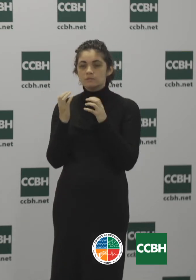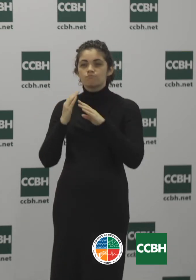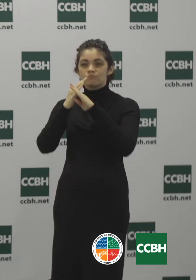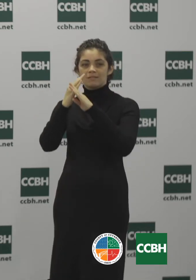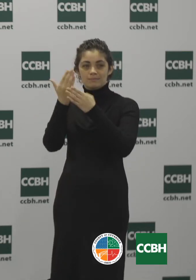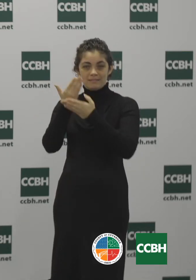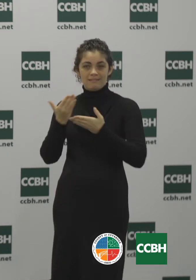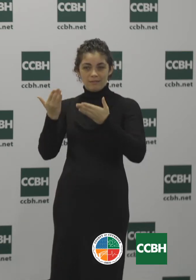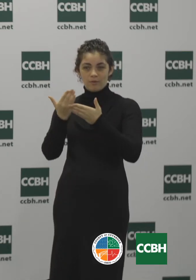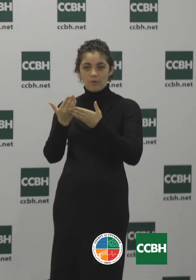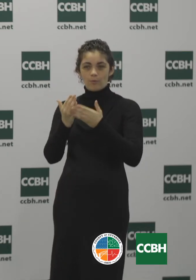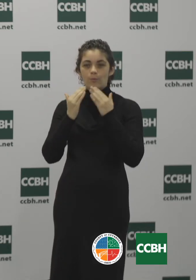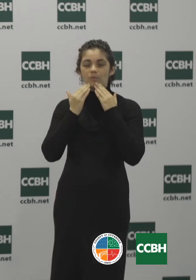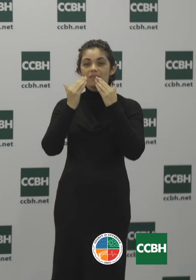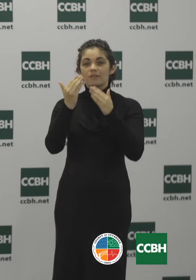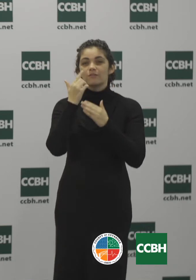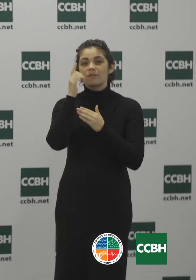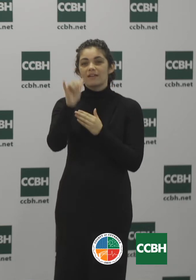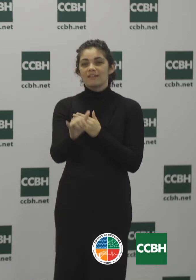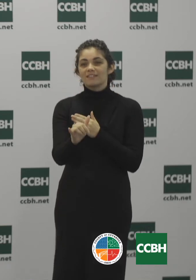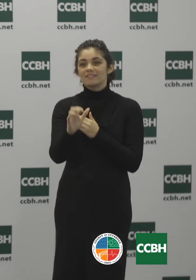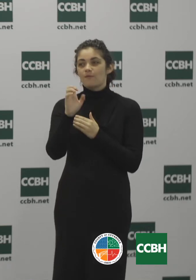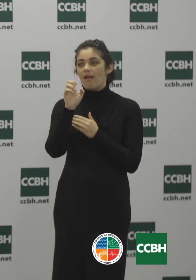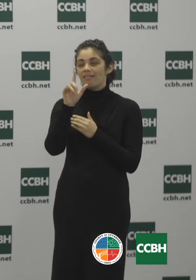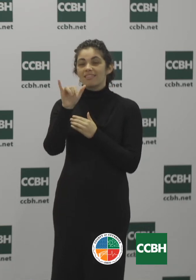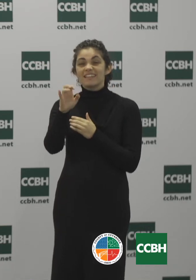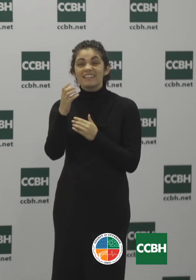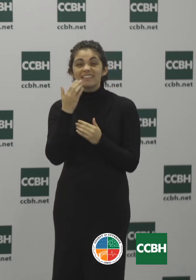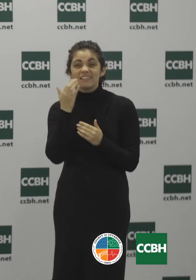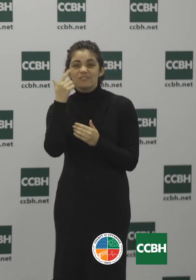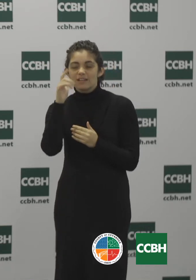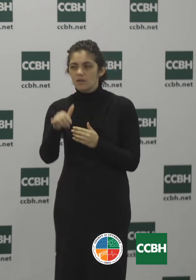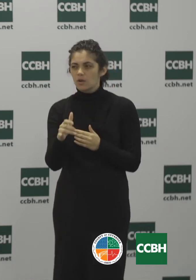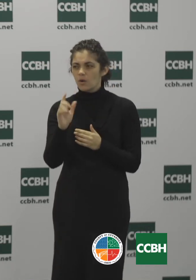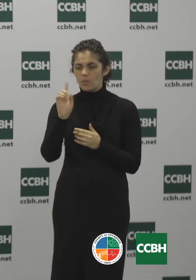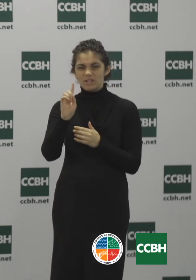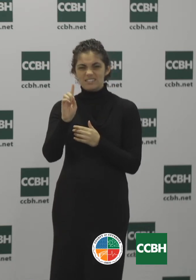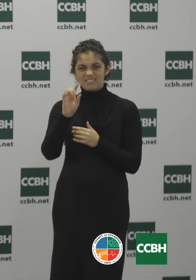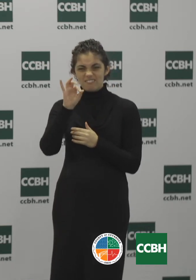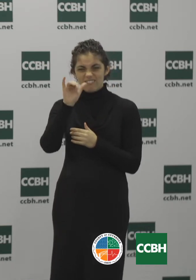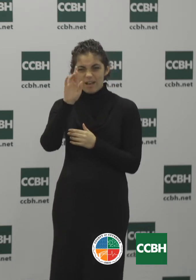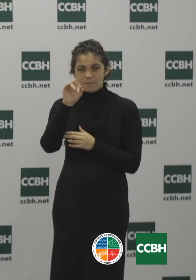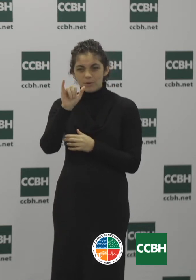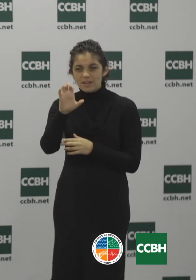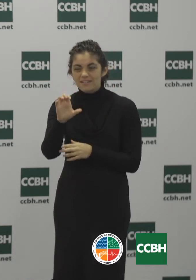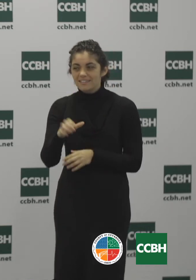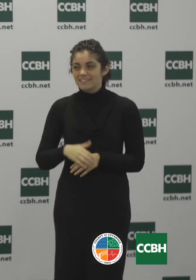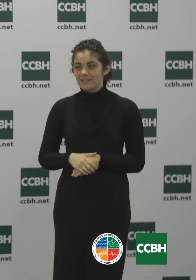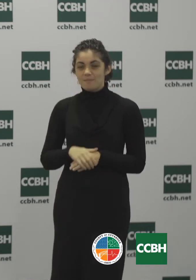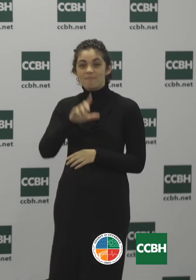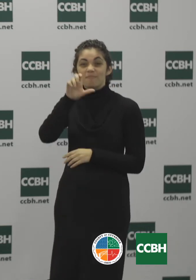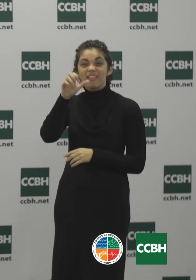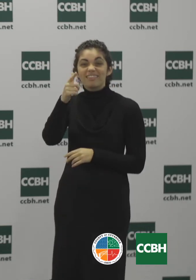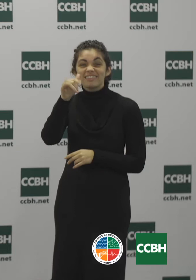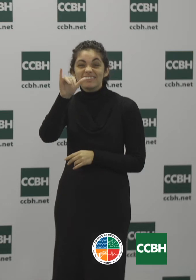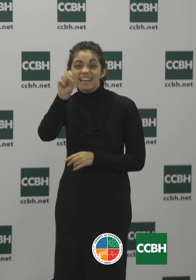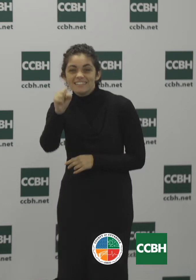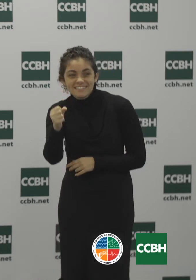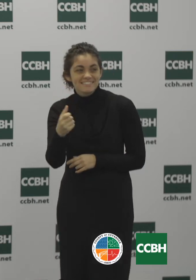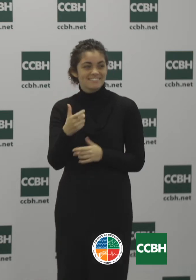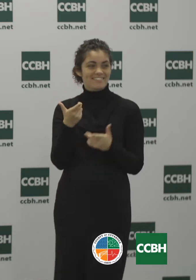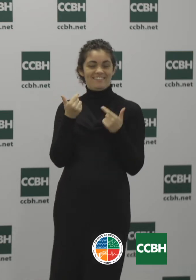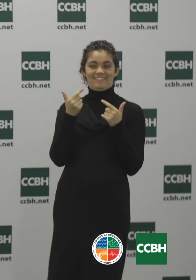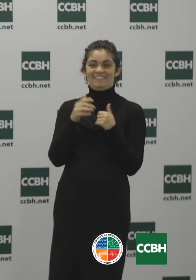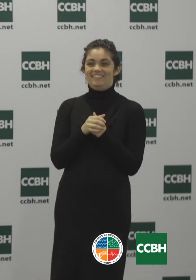me here, and I'm really grateful. So Ellie, thank you so much. I said, where did you get the fabric? She said, my leggings.